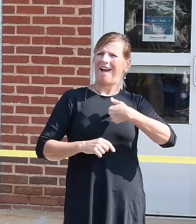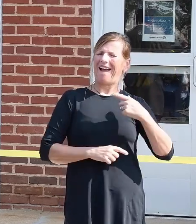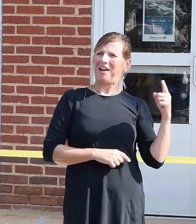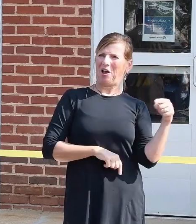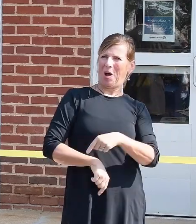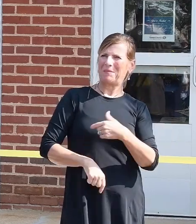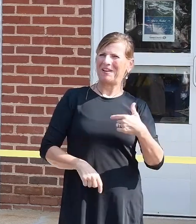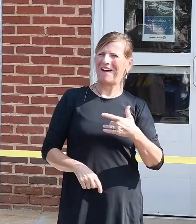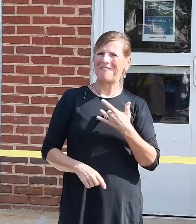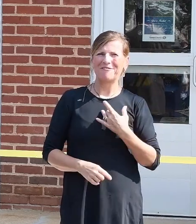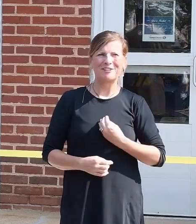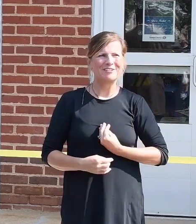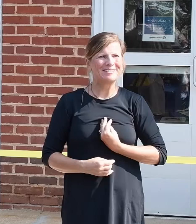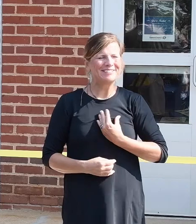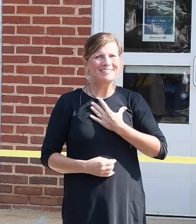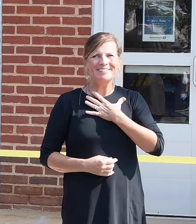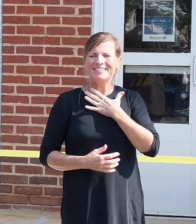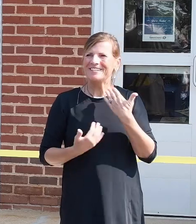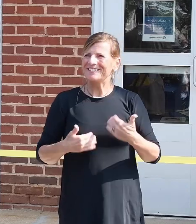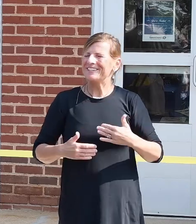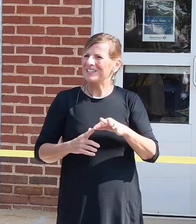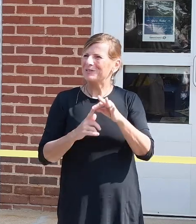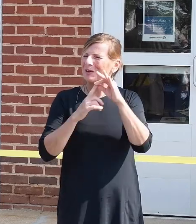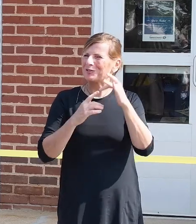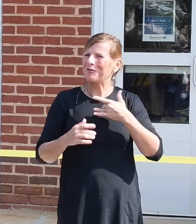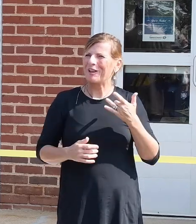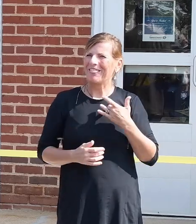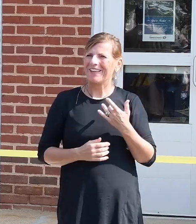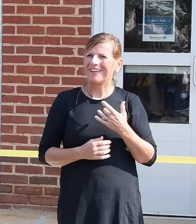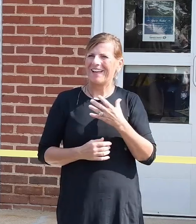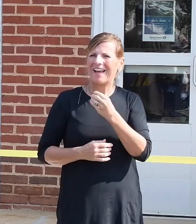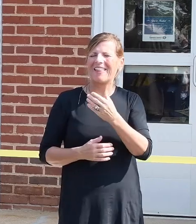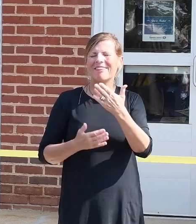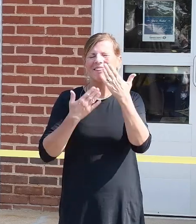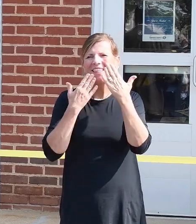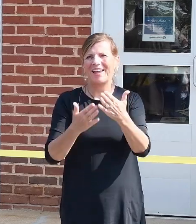feeling. And I want to thank all who've, over the years,